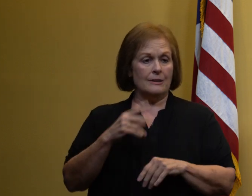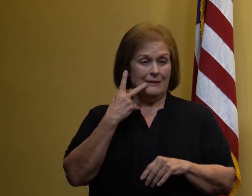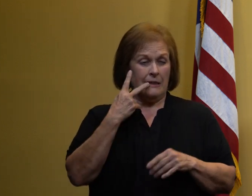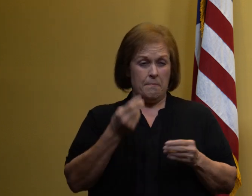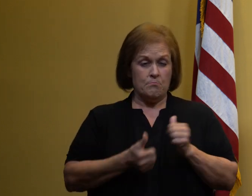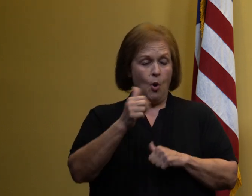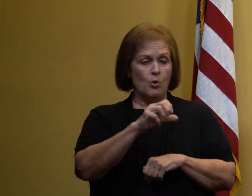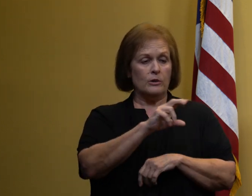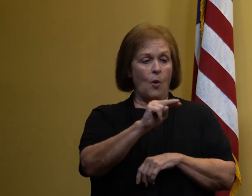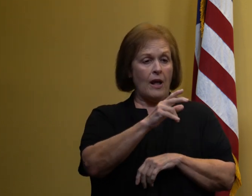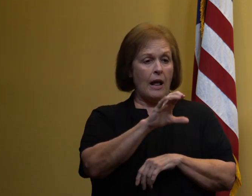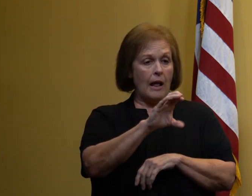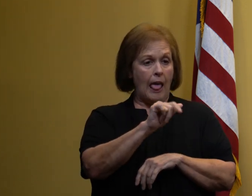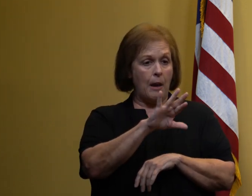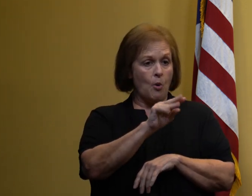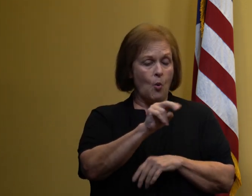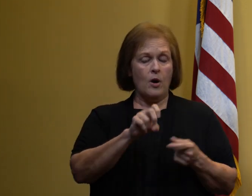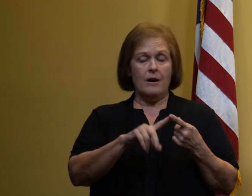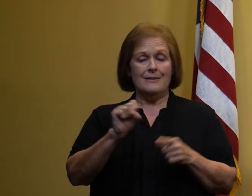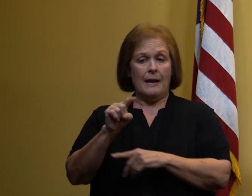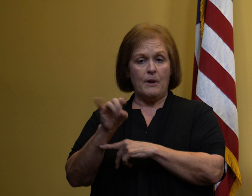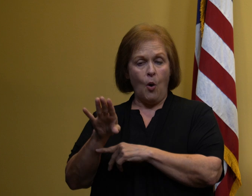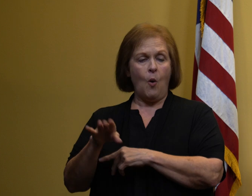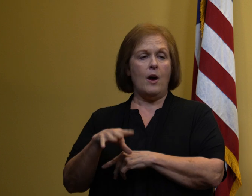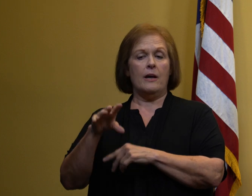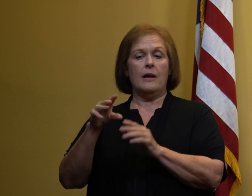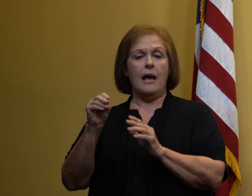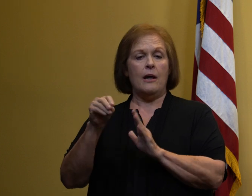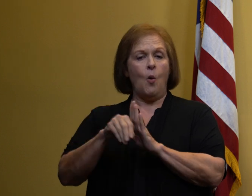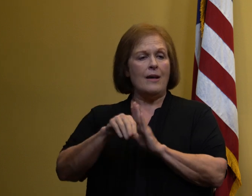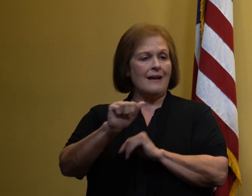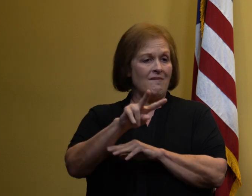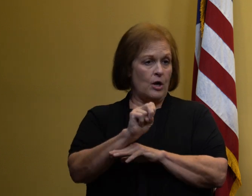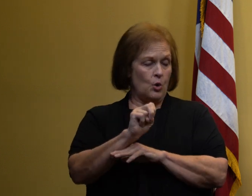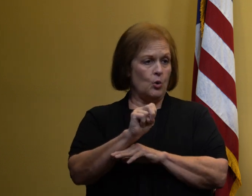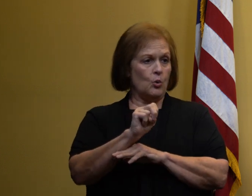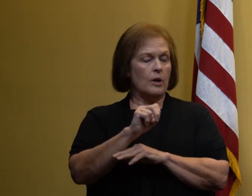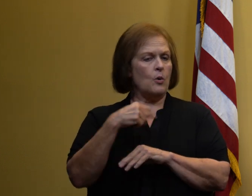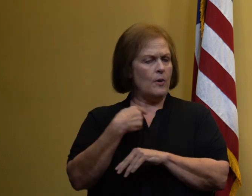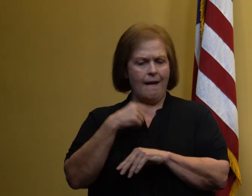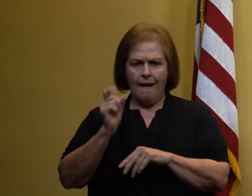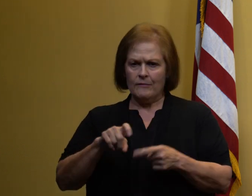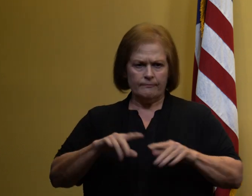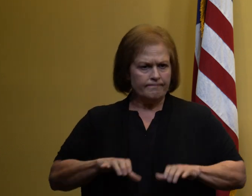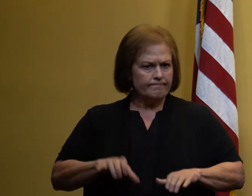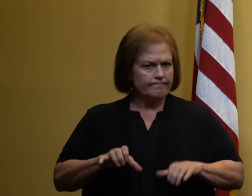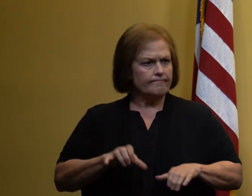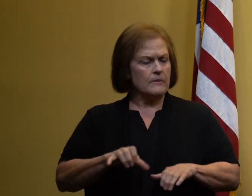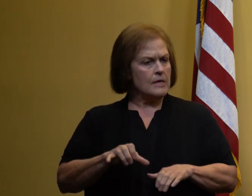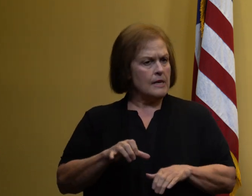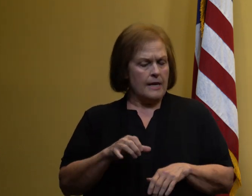this, St. Bernard, as well as Orleans Avenue. Just again, to be proactive and to act